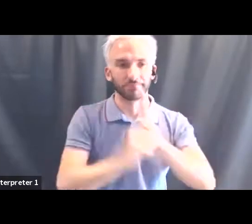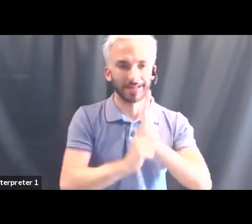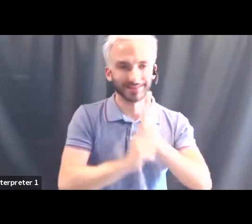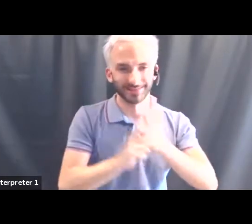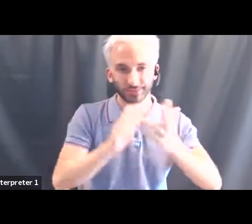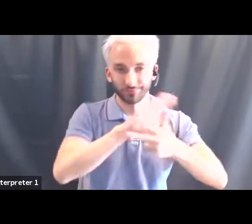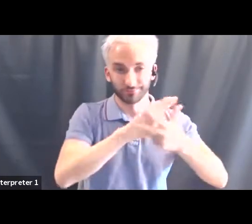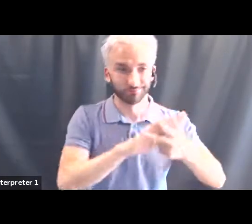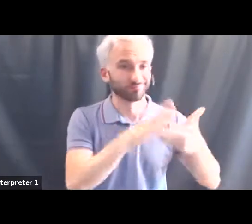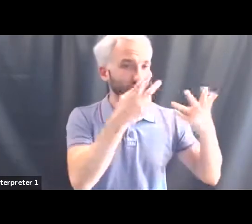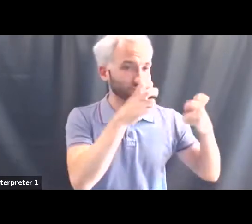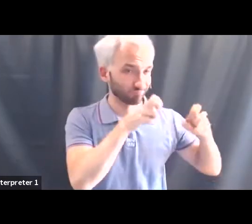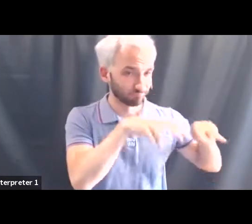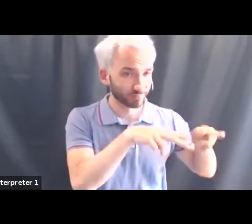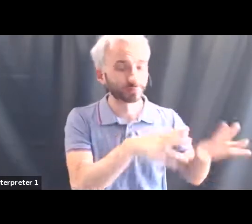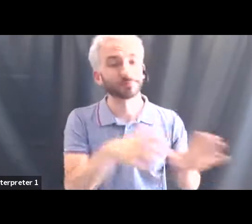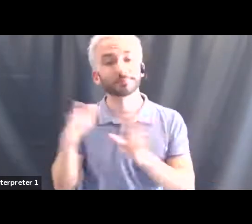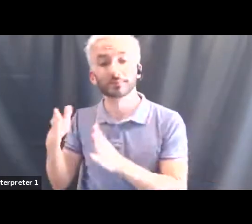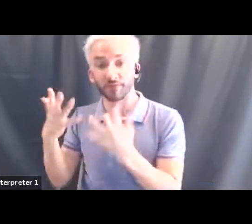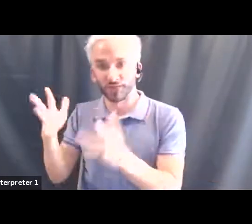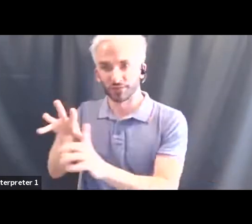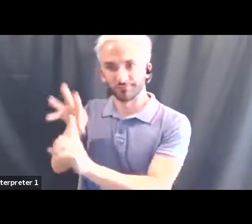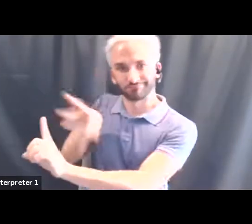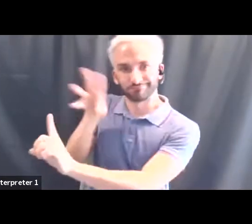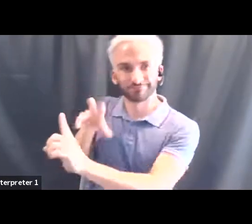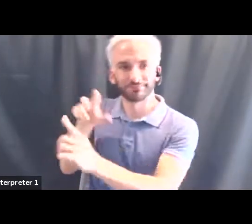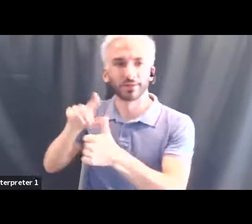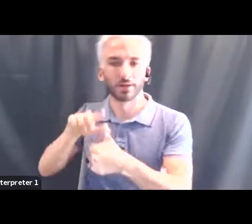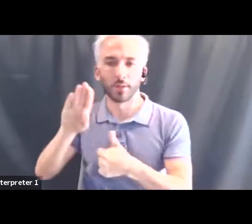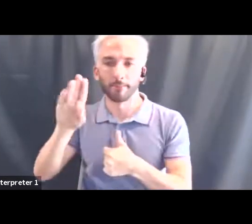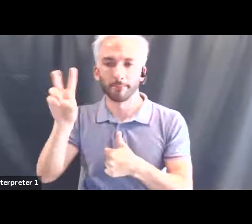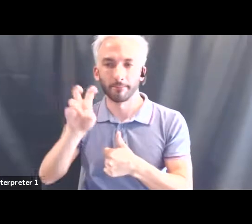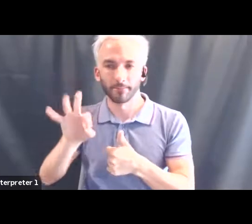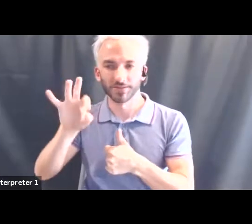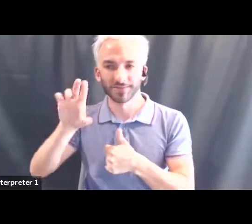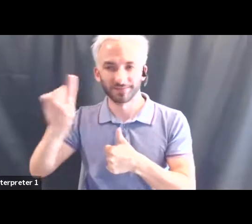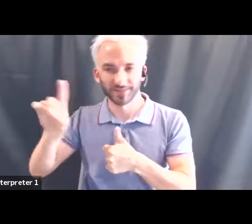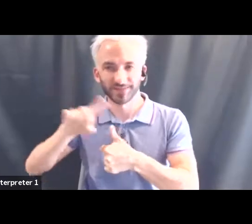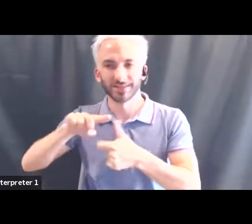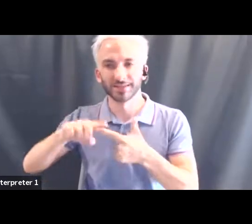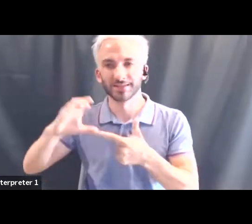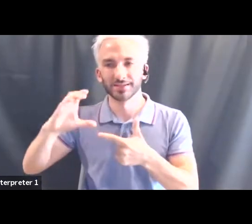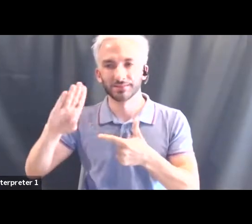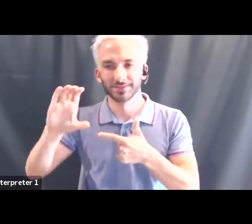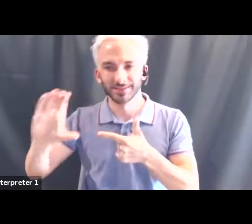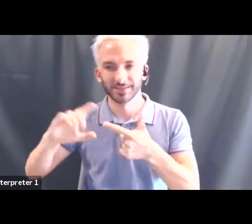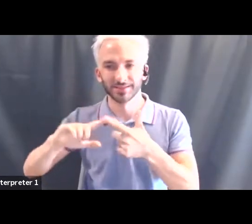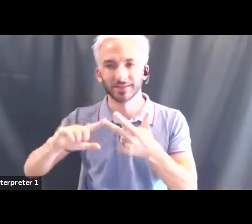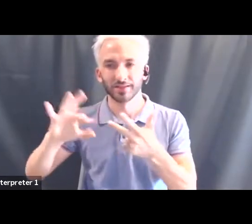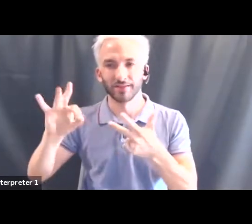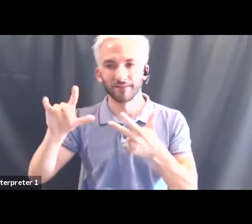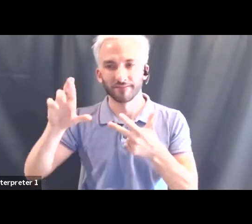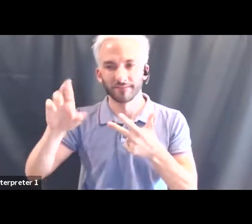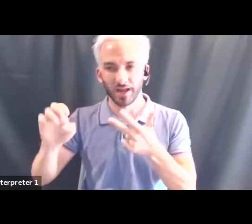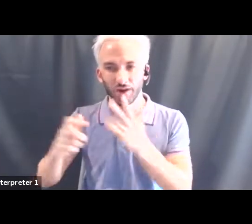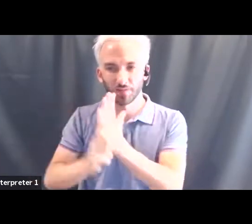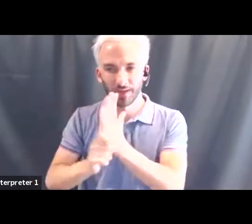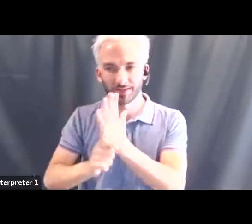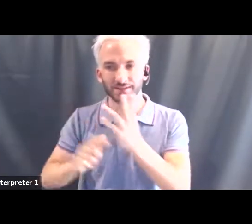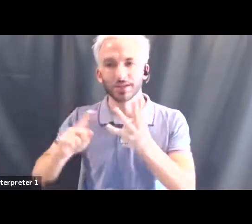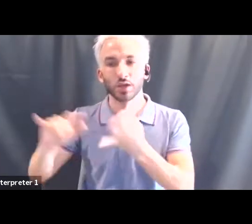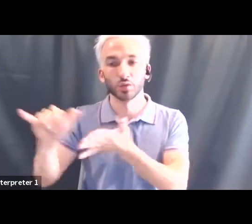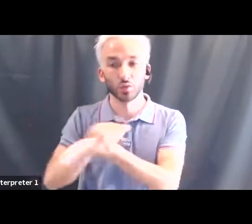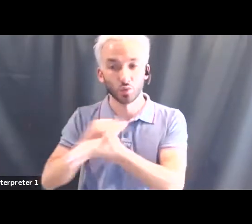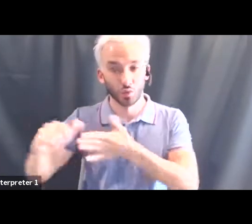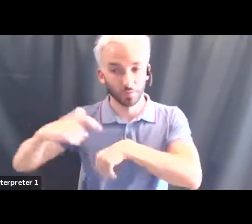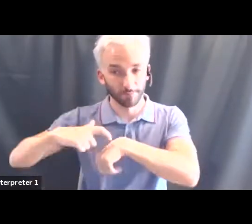featured on BuzzFeed, CBC, Flare Magazine, New York Times, and Shameless.